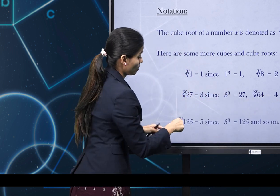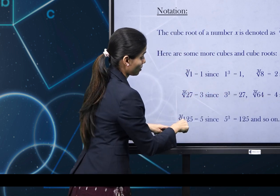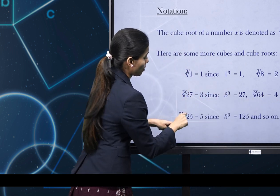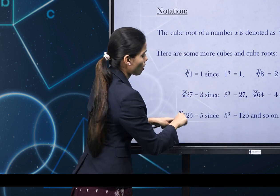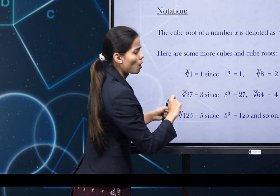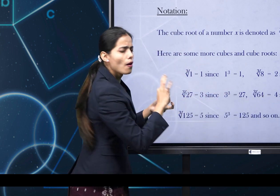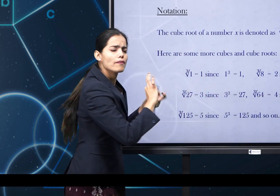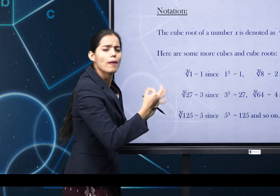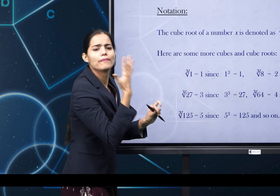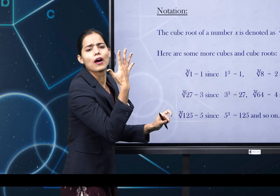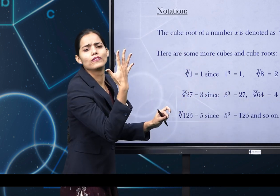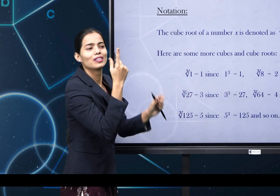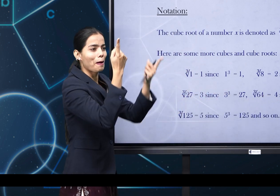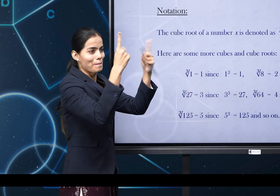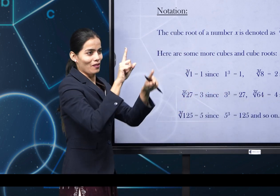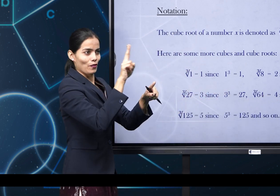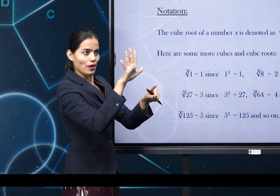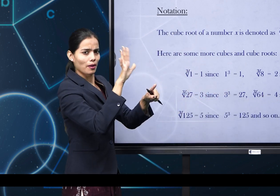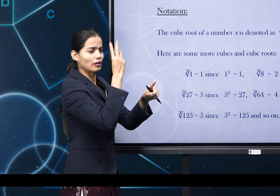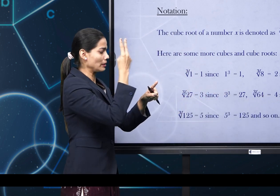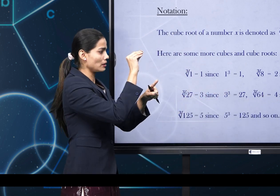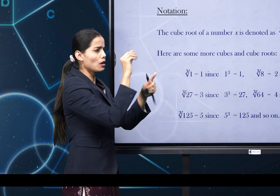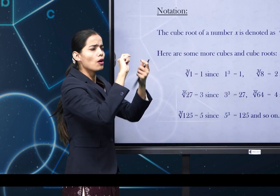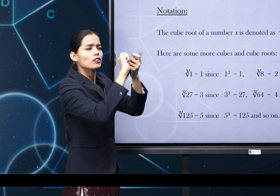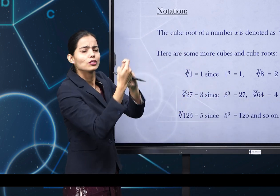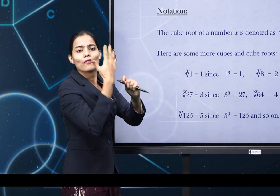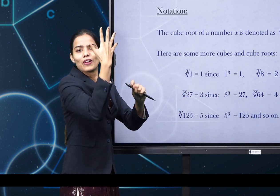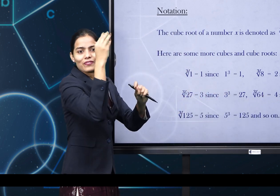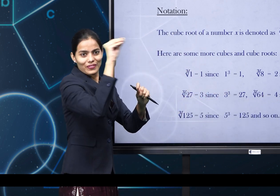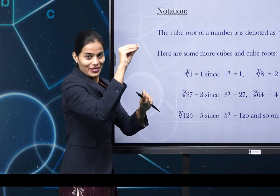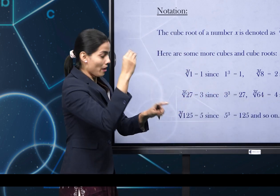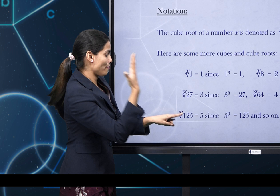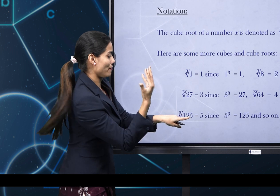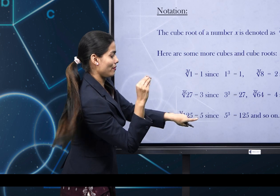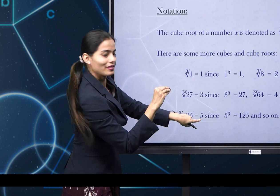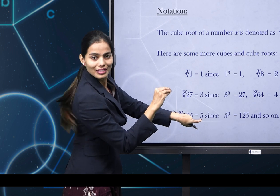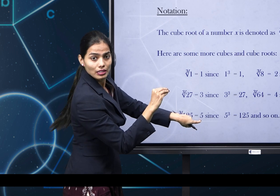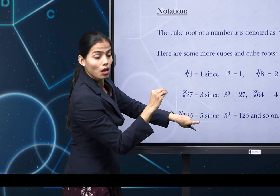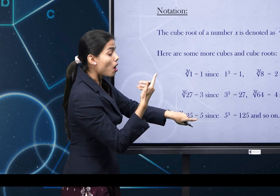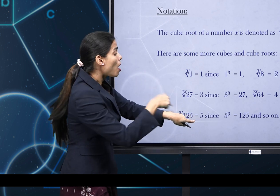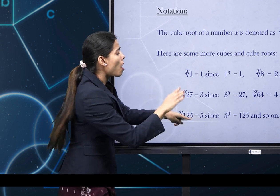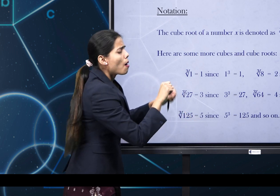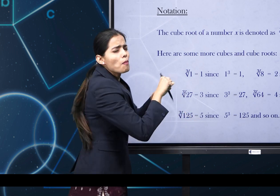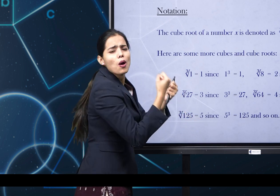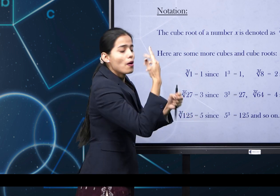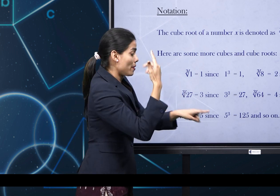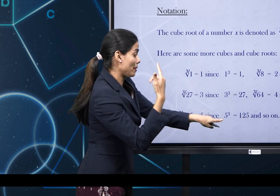Cube root 125 is equal to 5 since 5 cube is equal to 125 and so